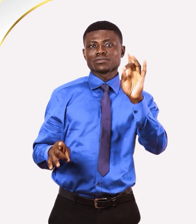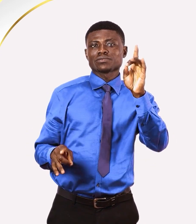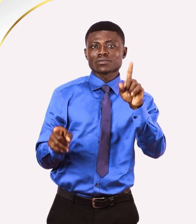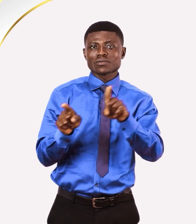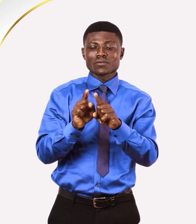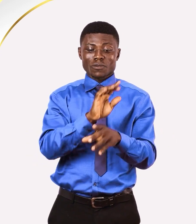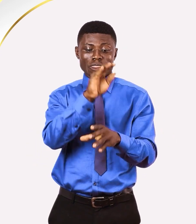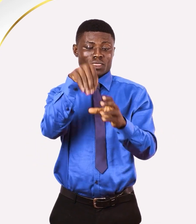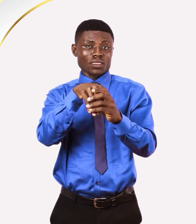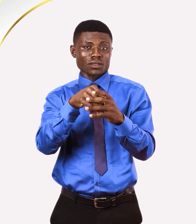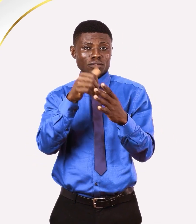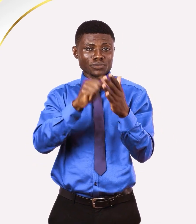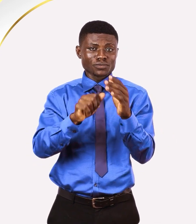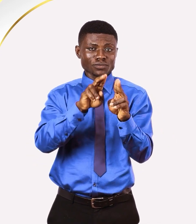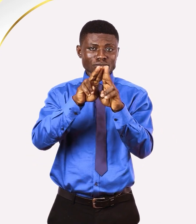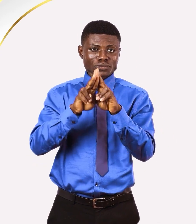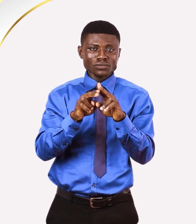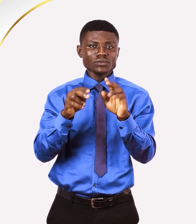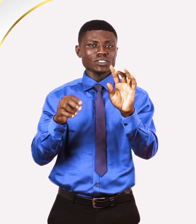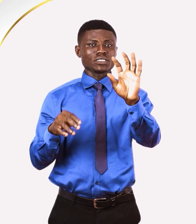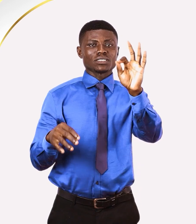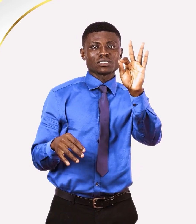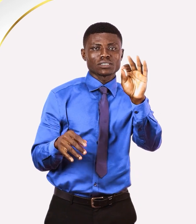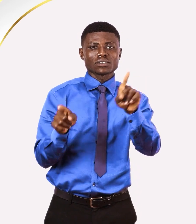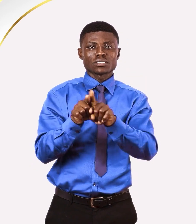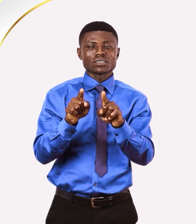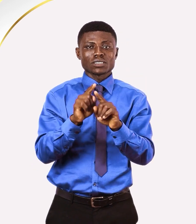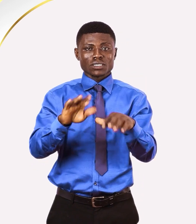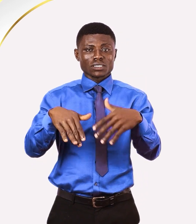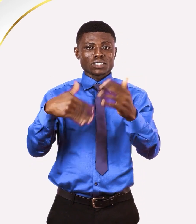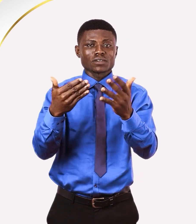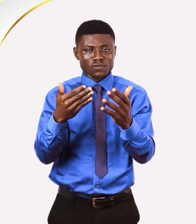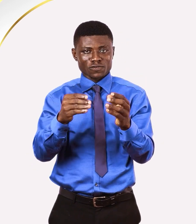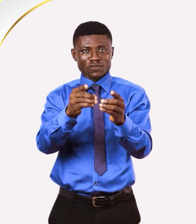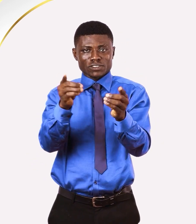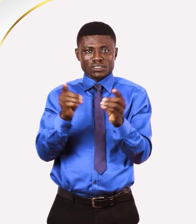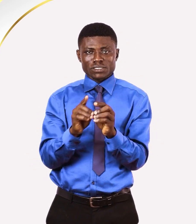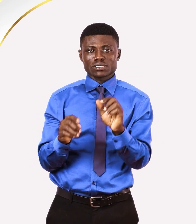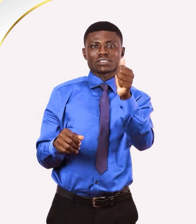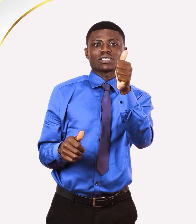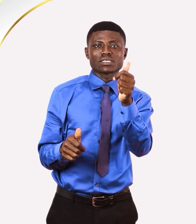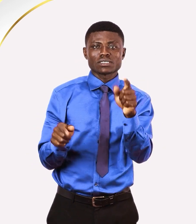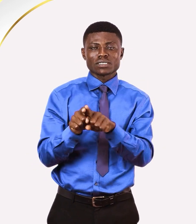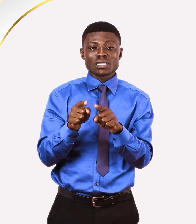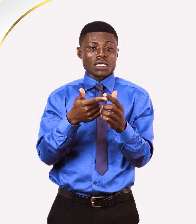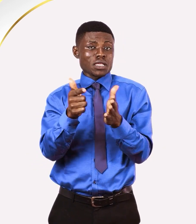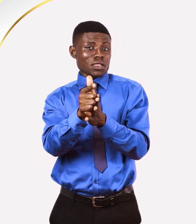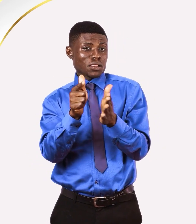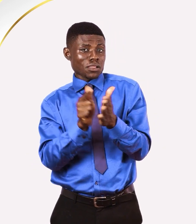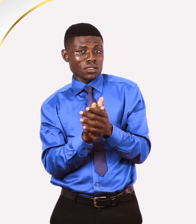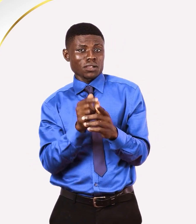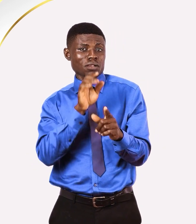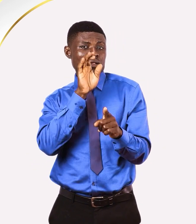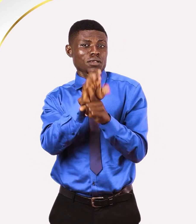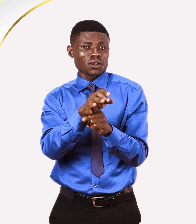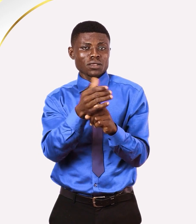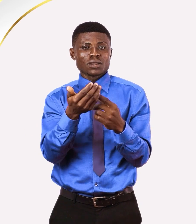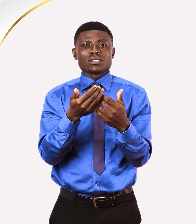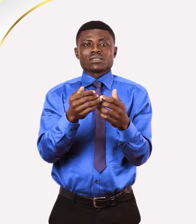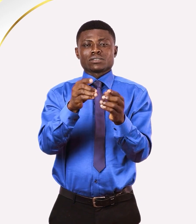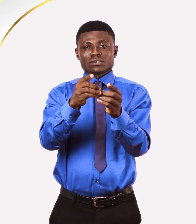8. Internal Audit Unit. 9. Issuers Department. 10. Legal and